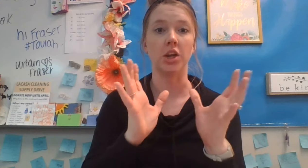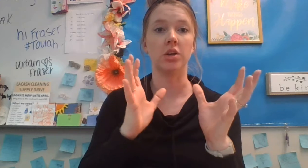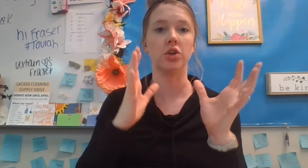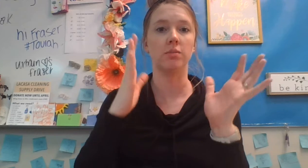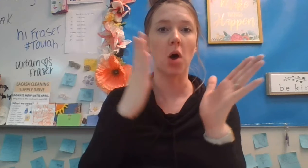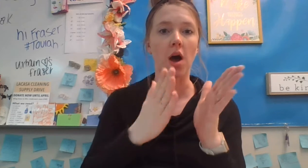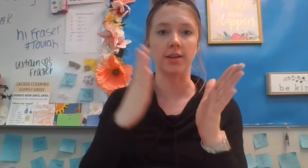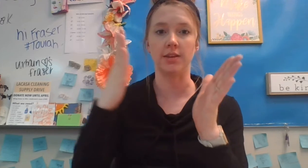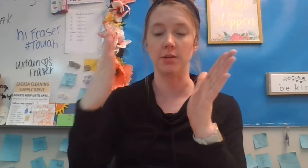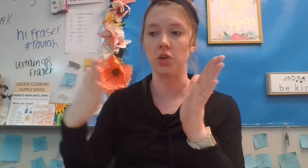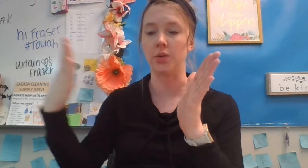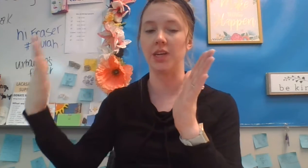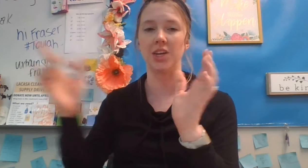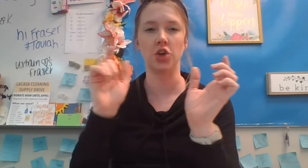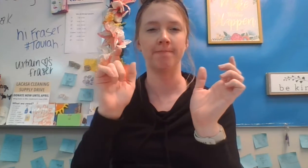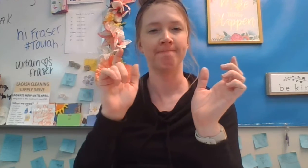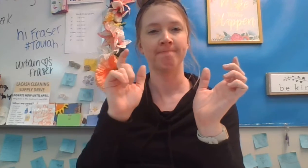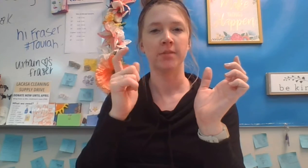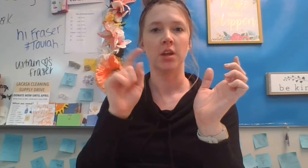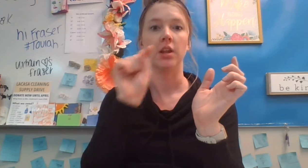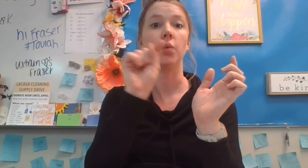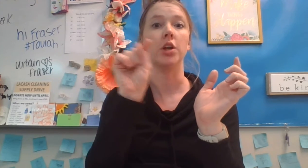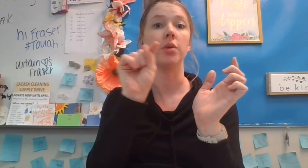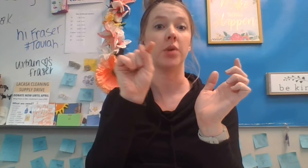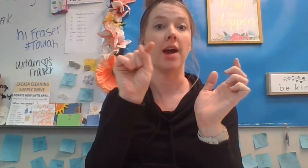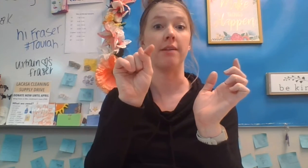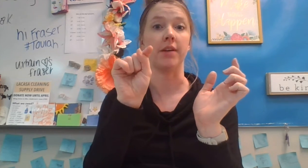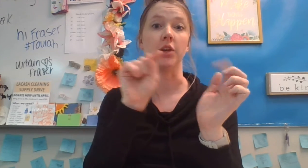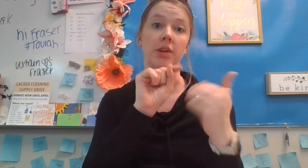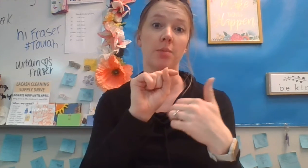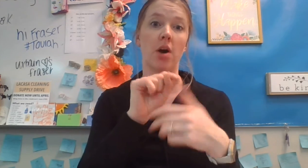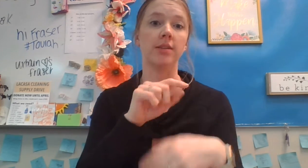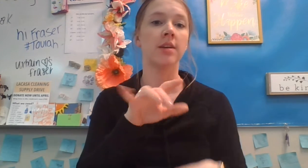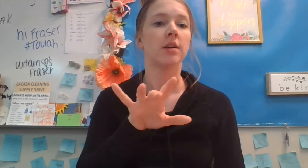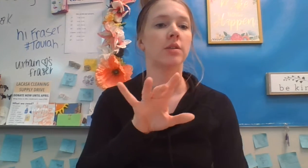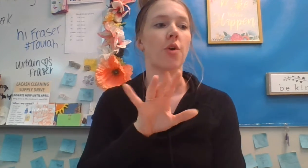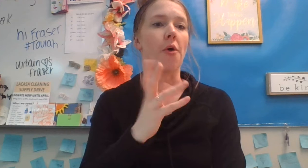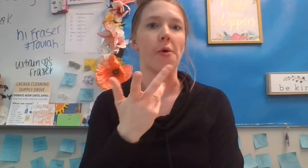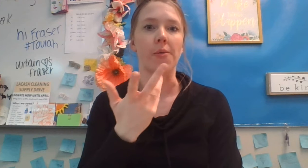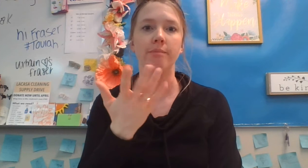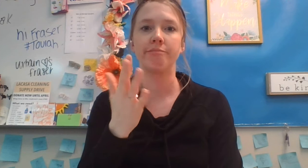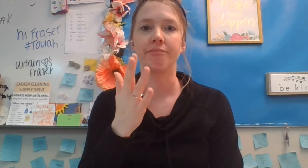and pause in between each, like where you would put a hyphen, you need to pause. So